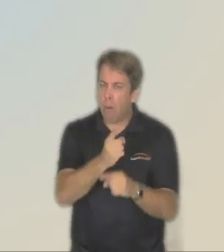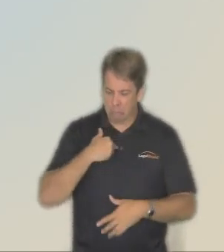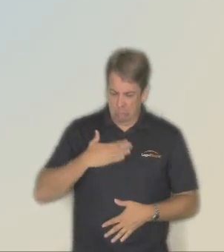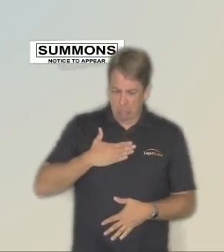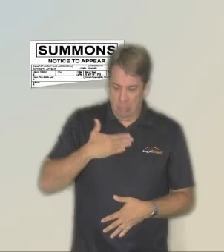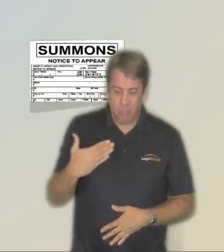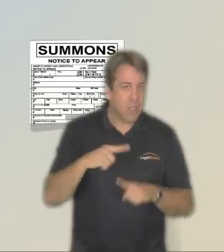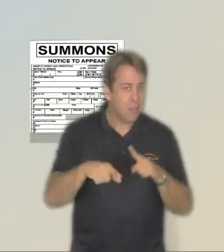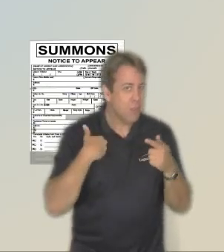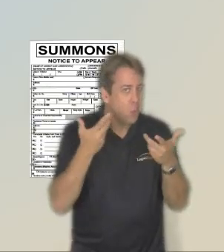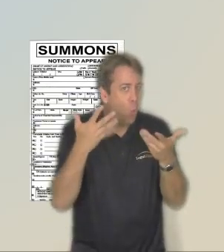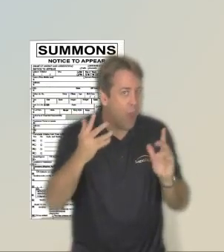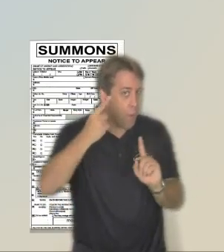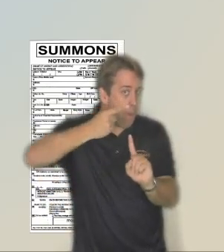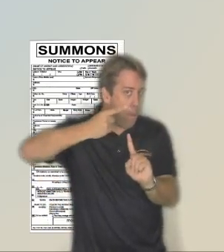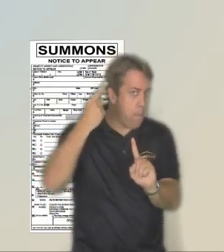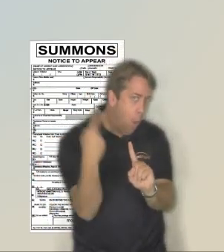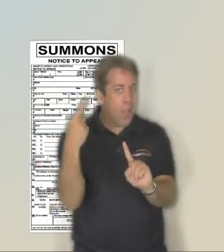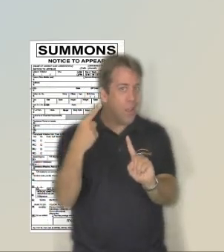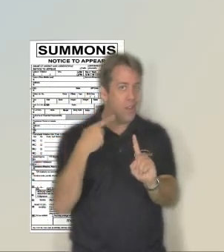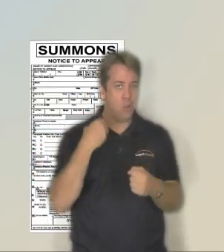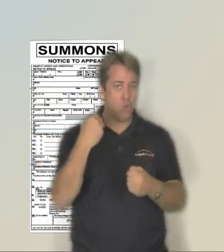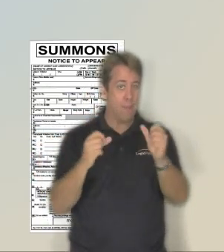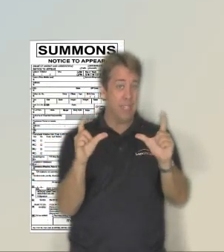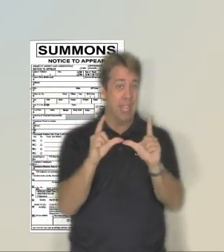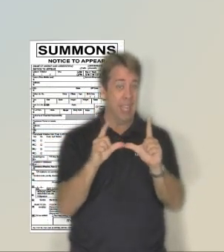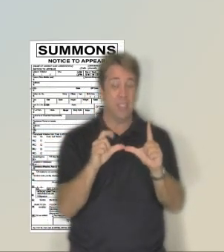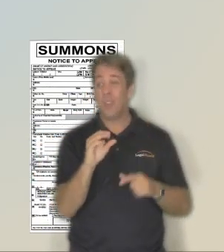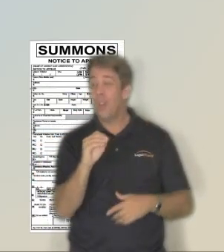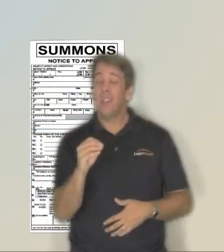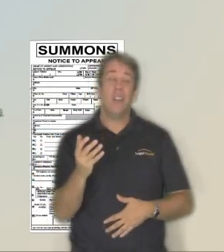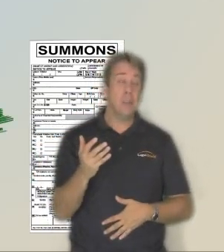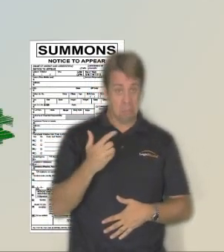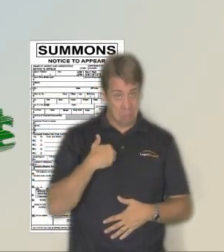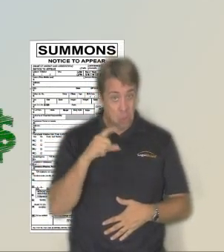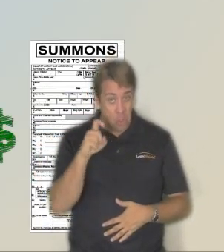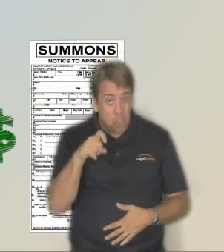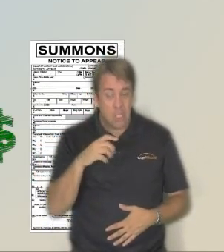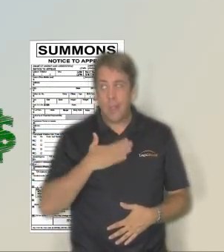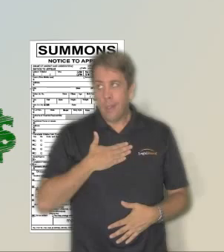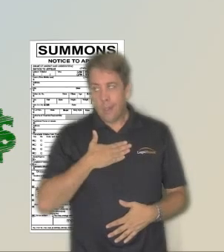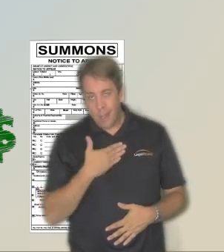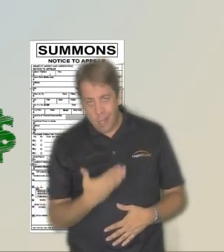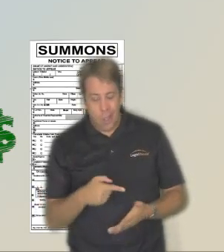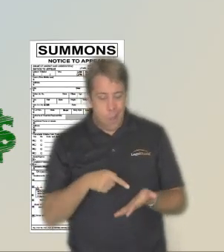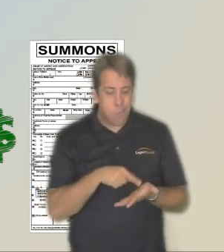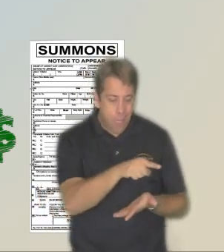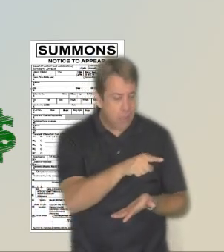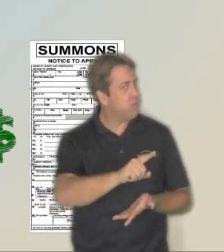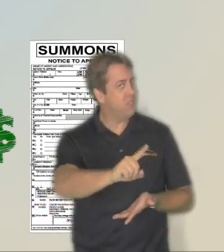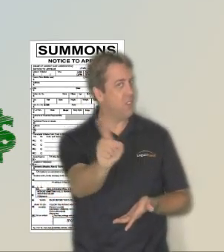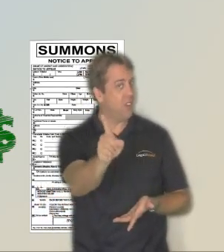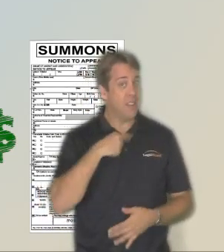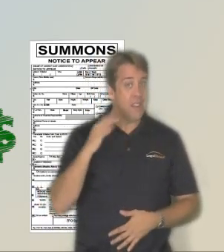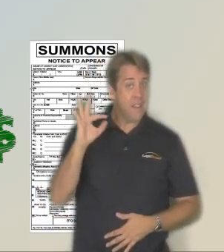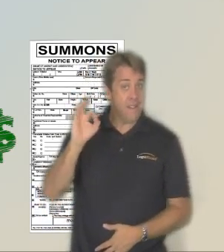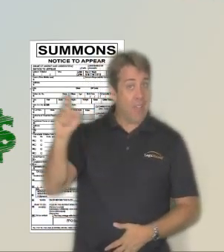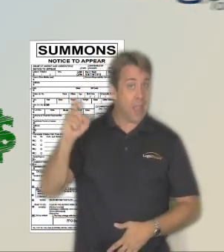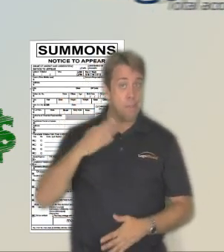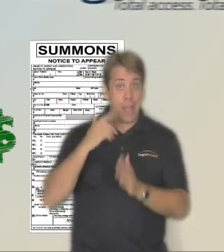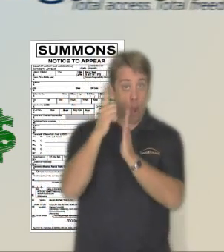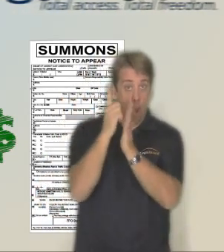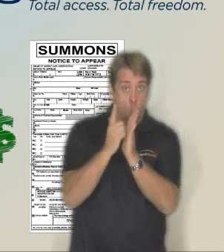ticket, but I didn't want the points and the 3-year insurance penalty. Instead of just paying the ticket and sending it in, I faxed it over to